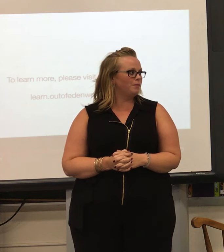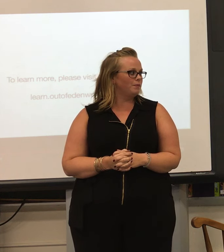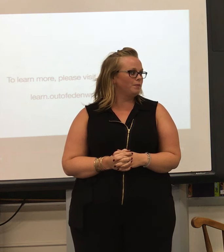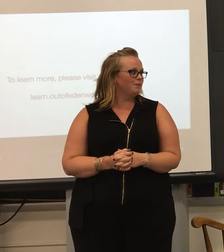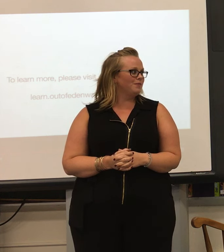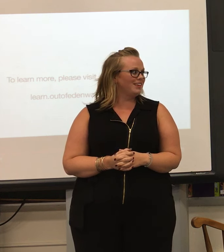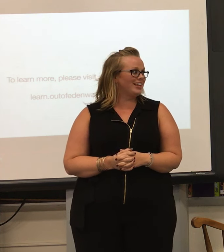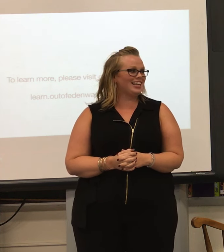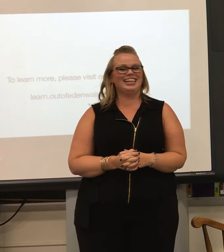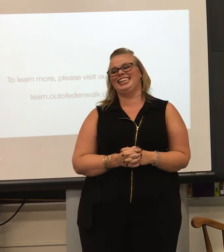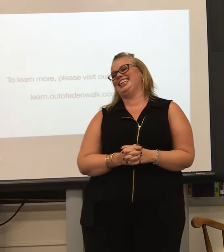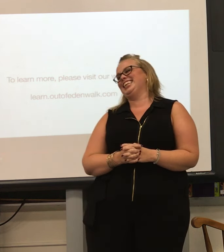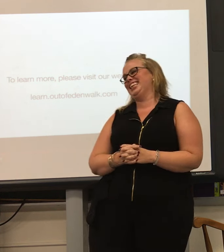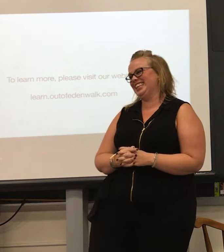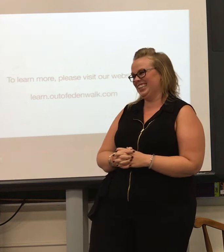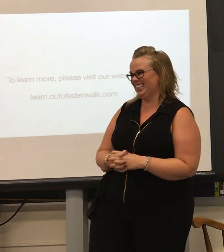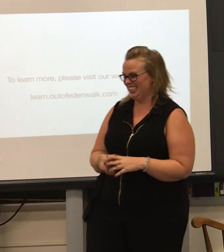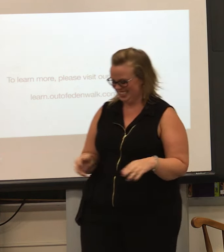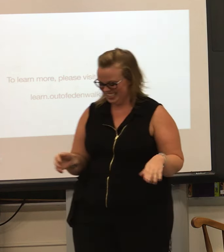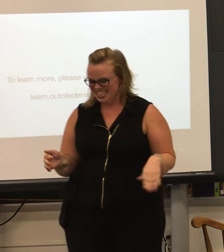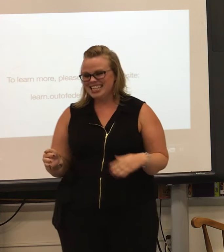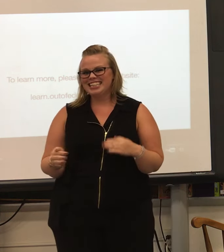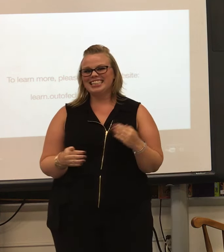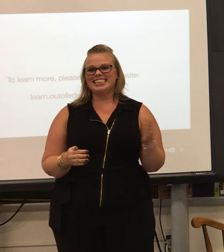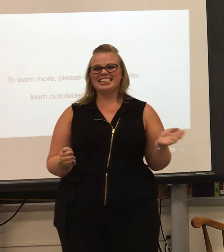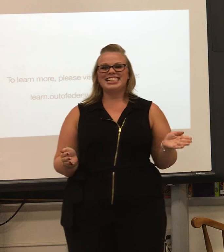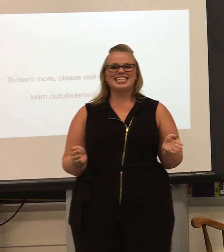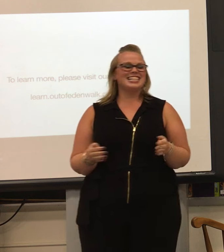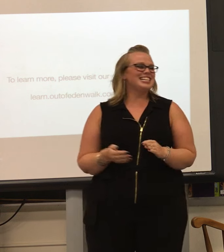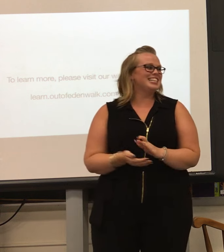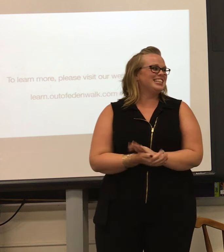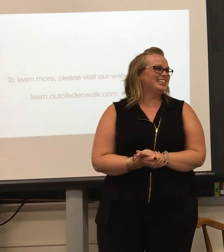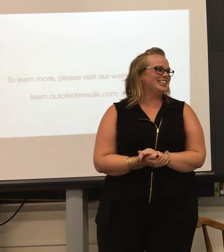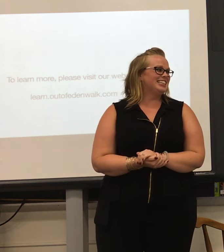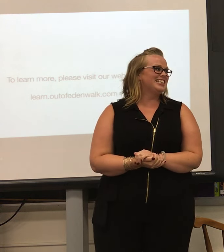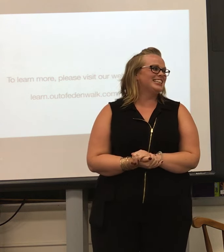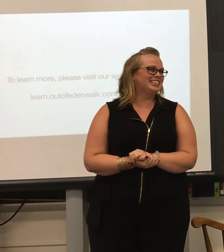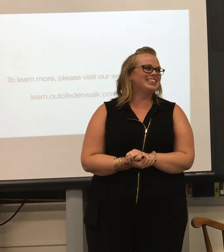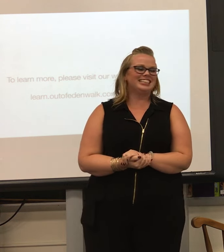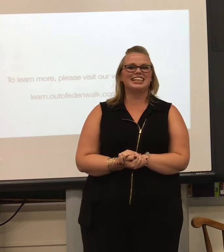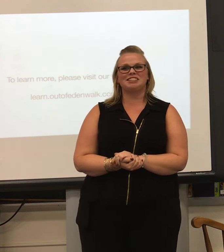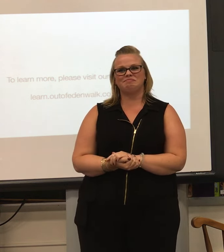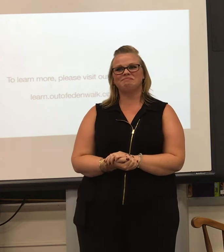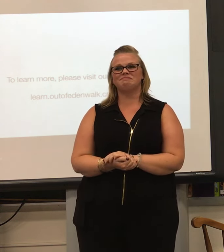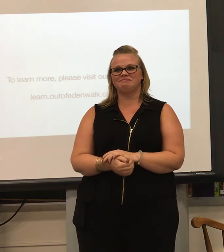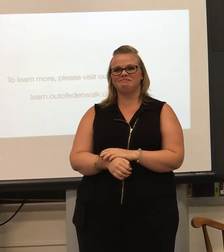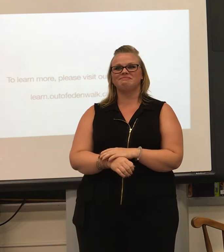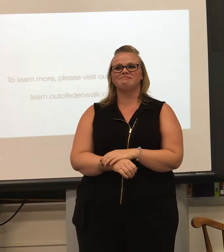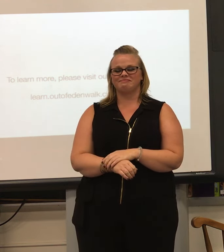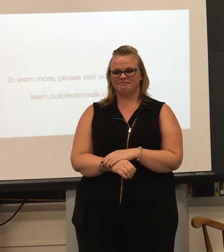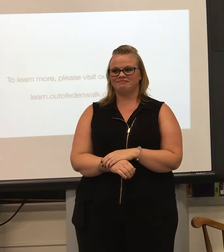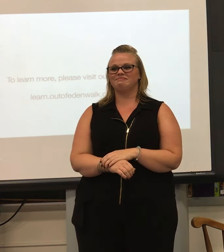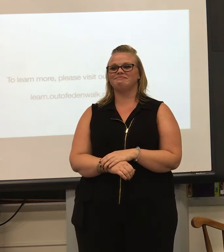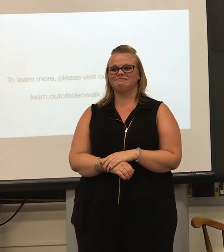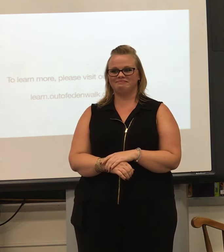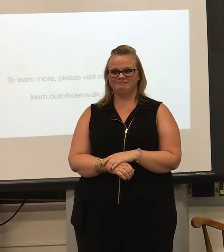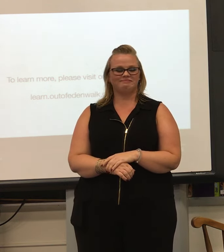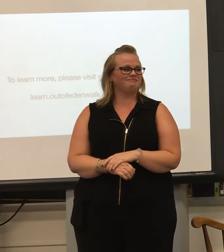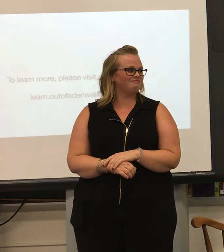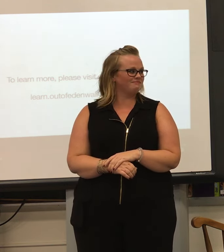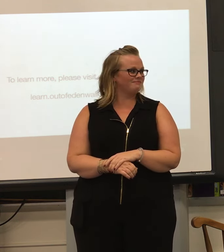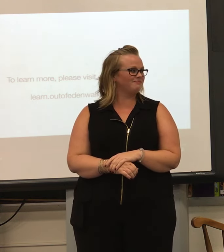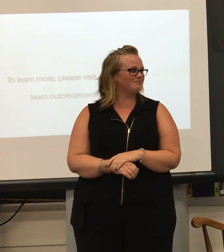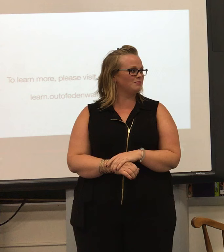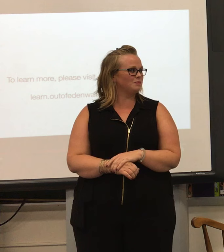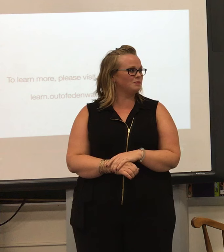means, and I was like, go tell this brother, no, she's gonna be so proud, but they're literally the kids, like, the one who's saving the book, doesn't